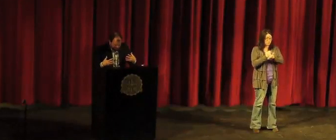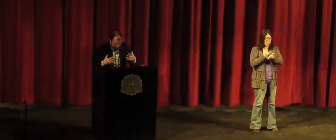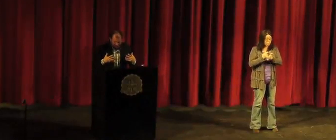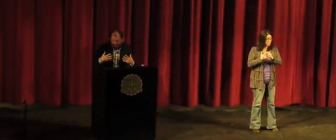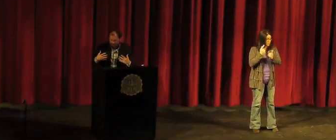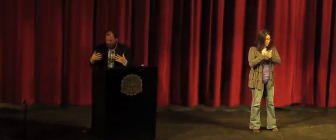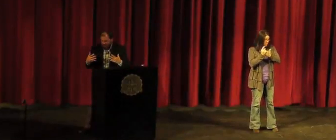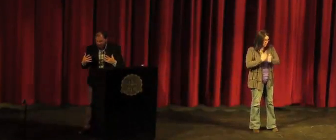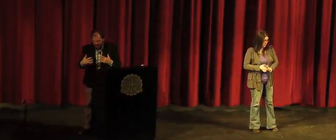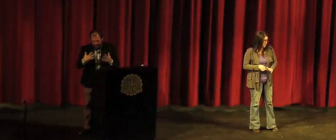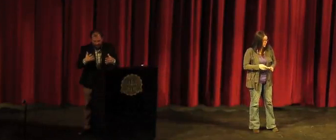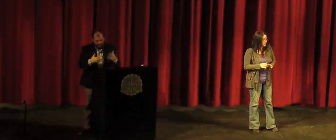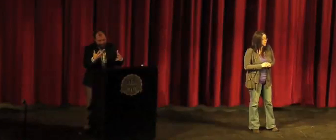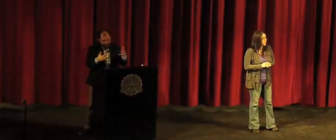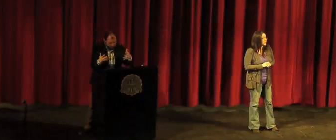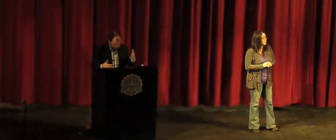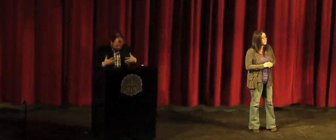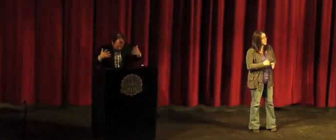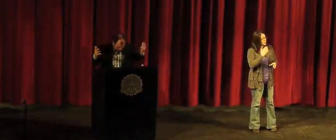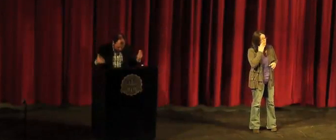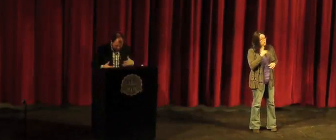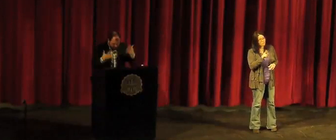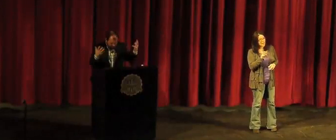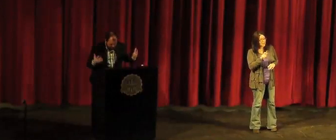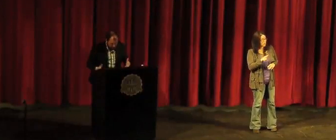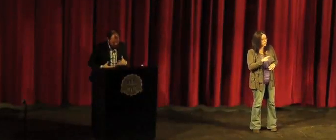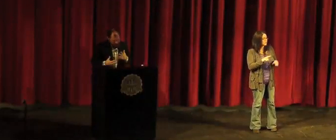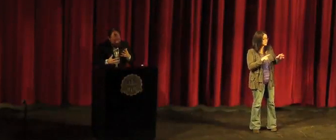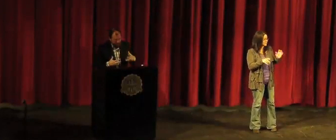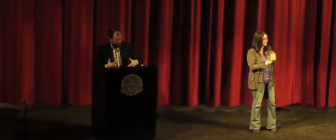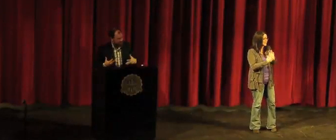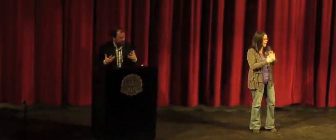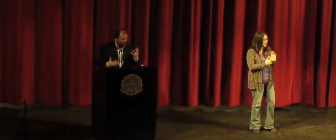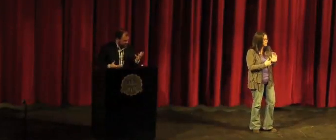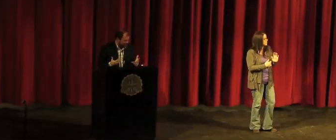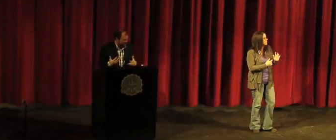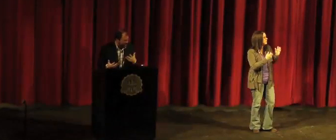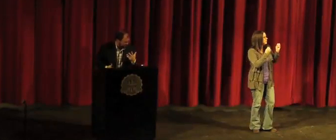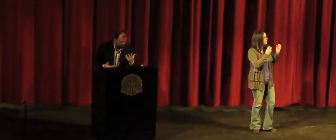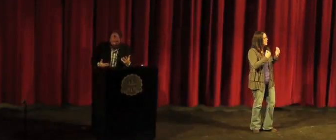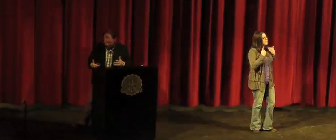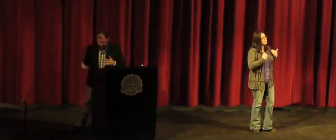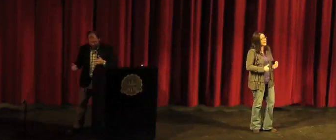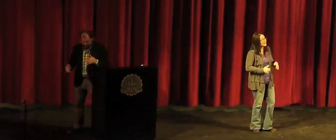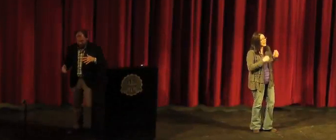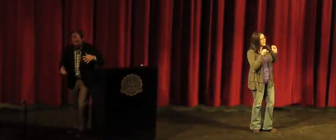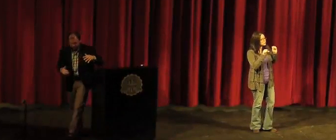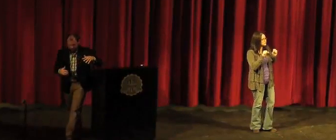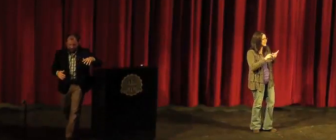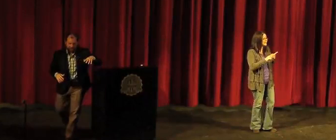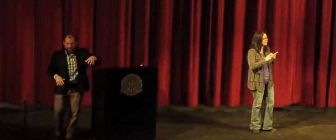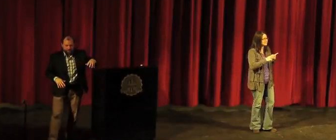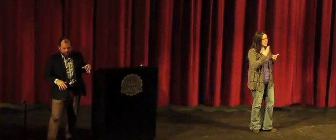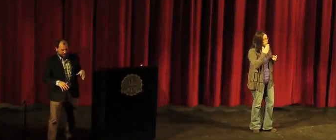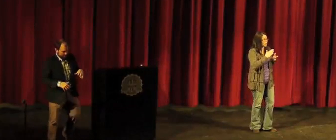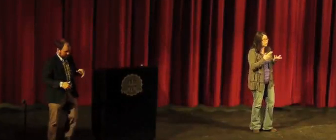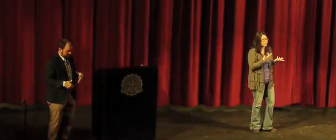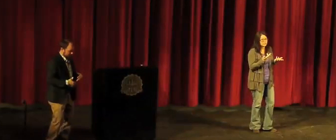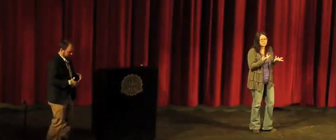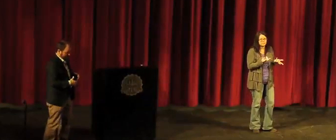him, Lionel kind of gives him this regimen that involves all these sorts of bodily exercises. I don't know if you remember,